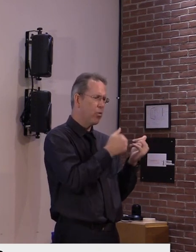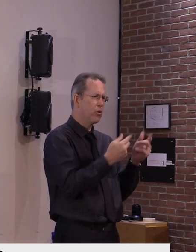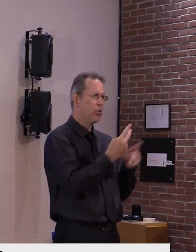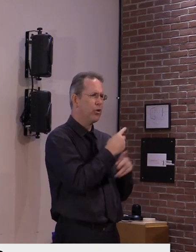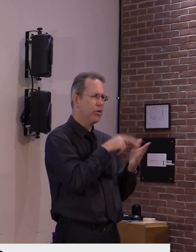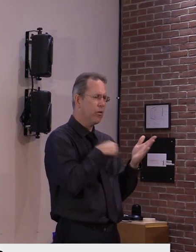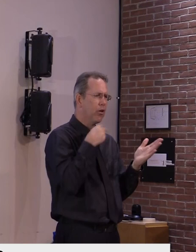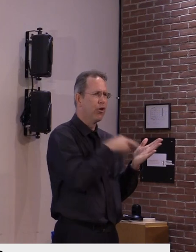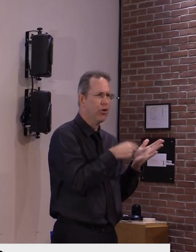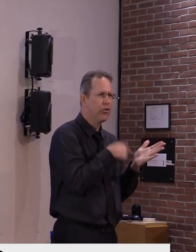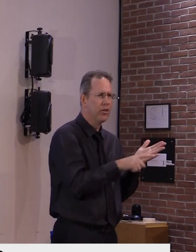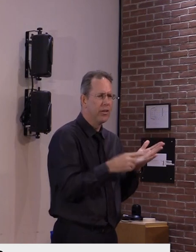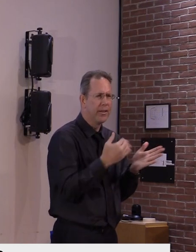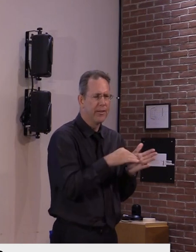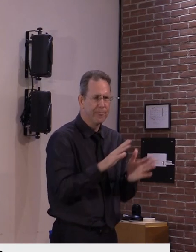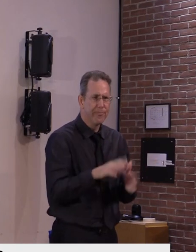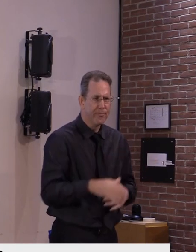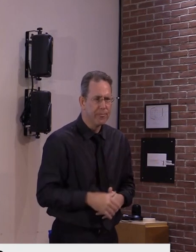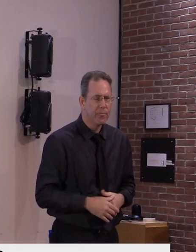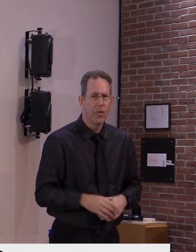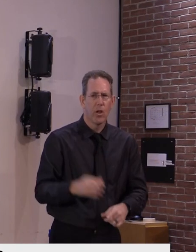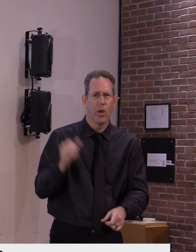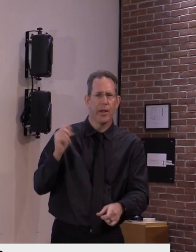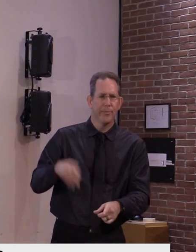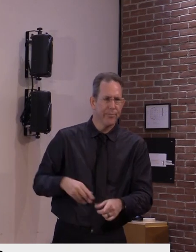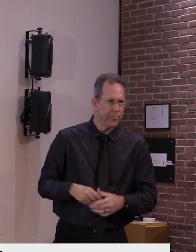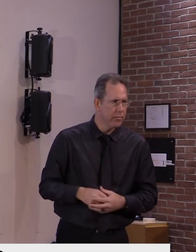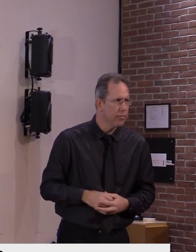Steve, NEKTV?